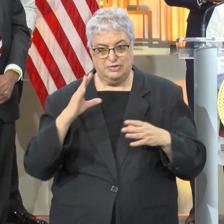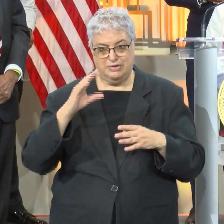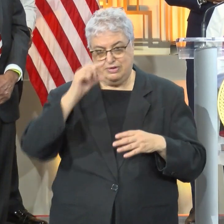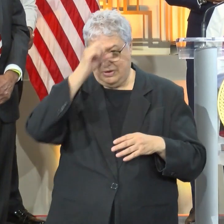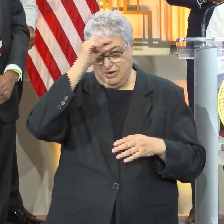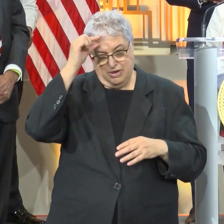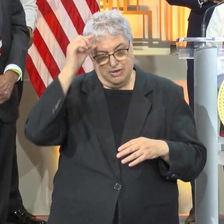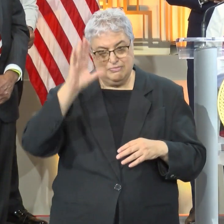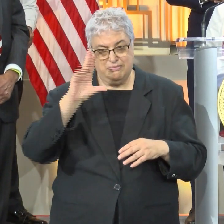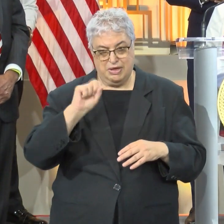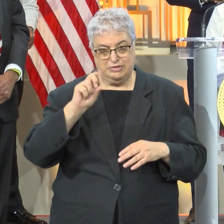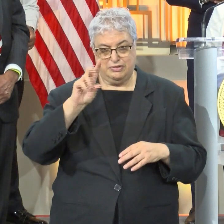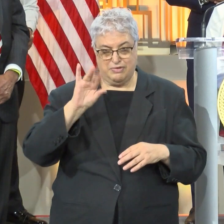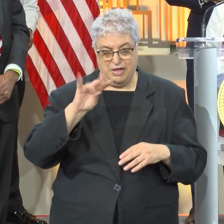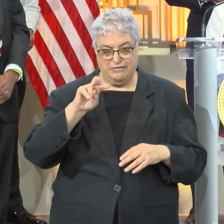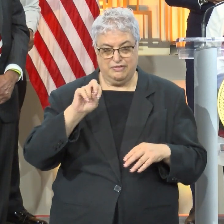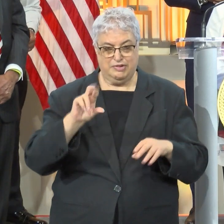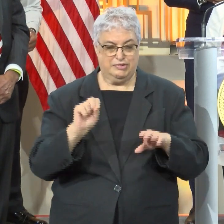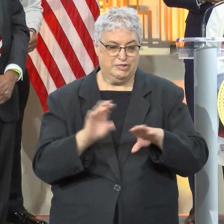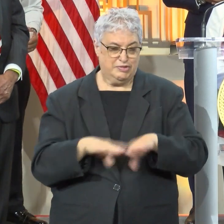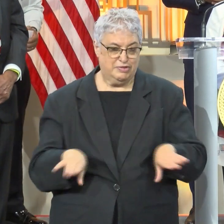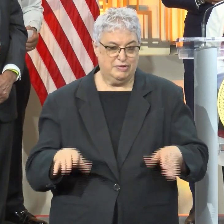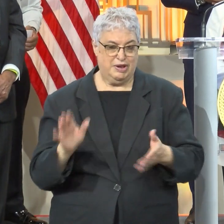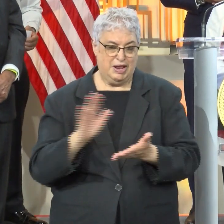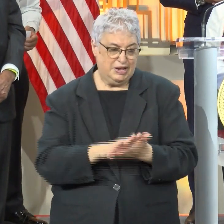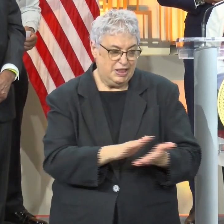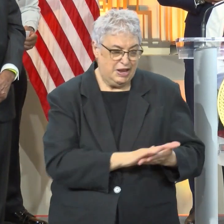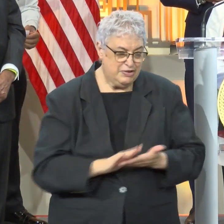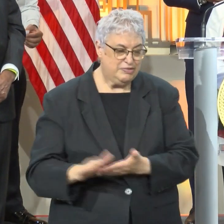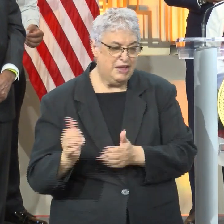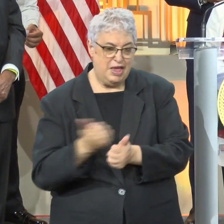drivers, children, janitors, and anyone else to feel